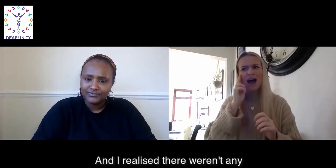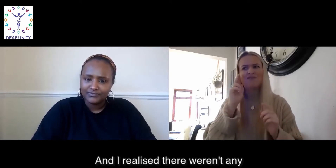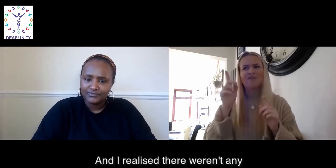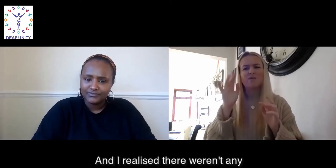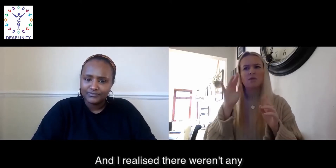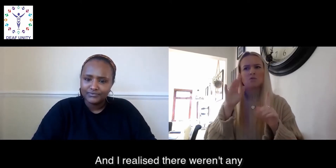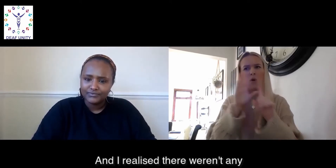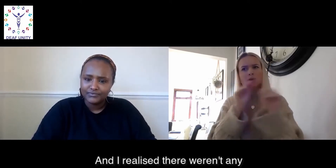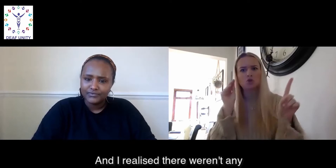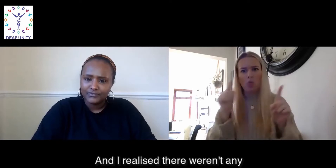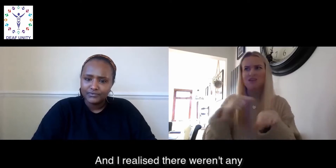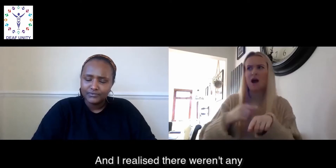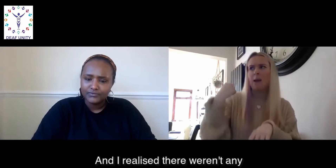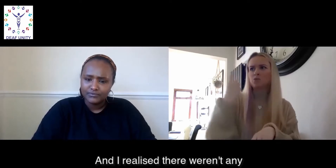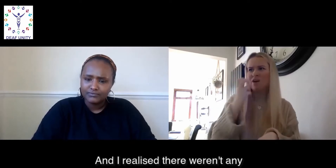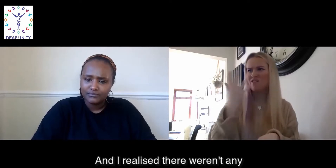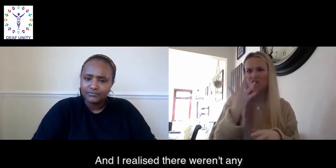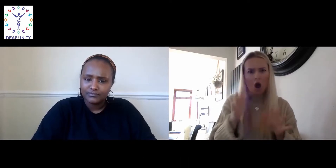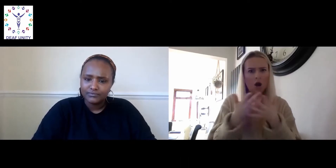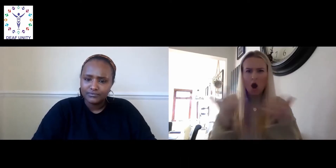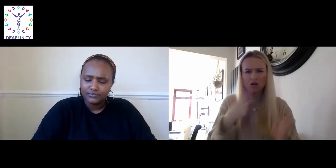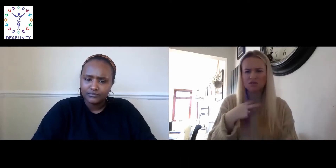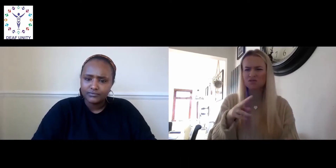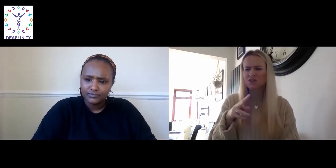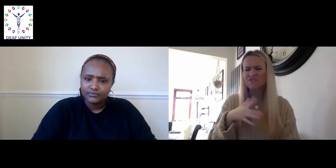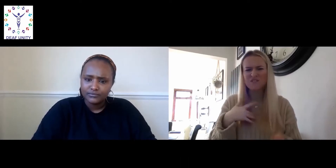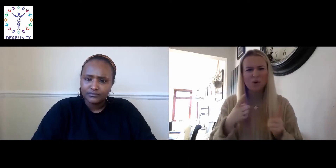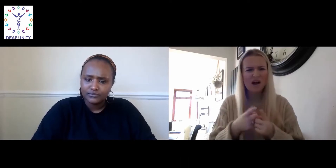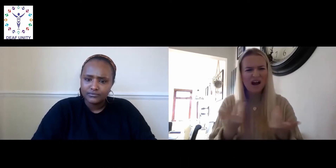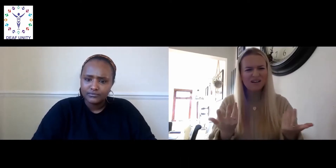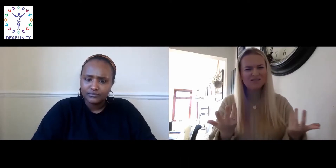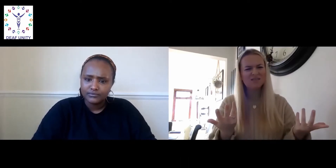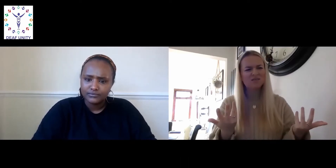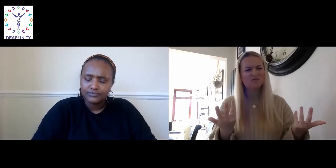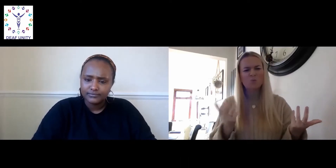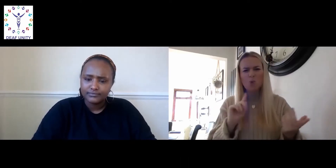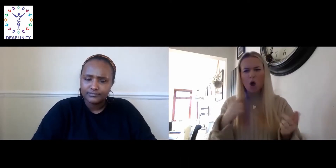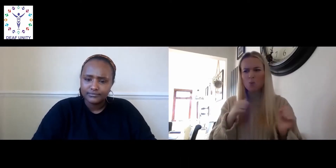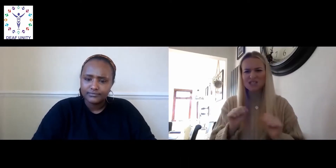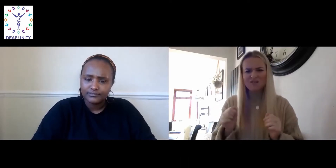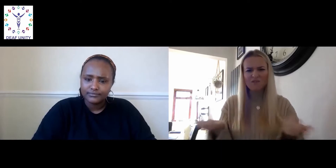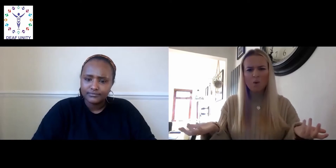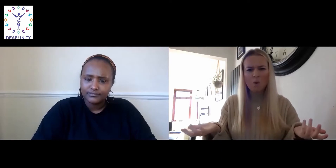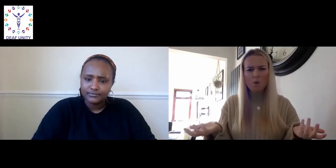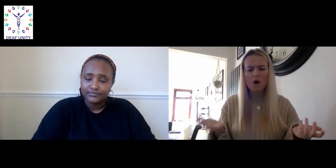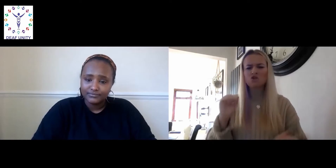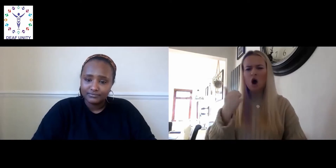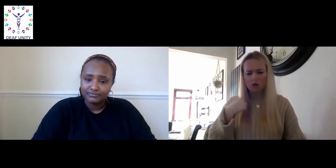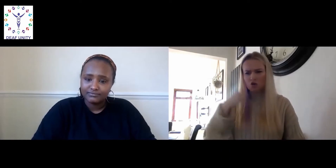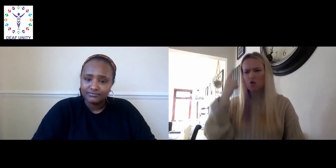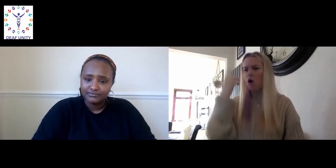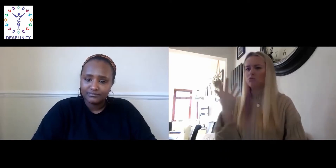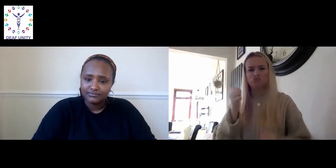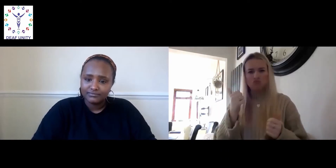any deaf role models around at the time in 2015. There weren't a lot around. So I thought, what am I